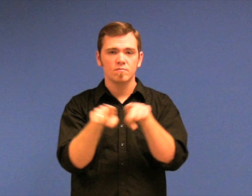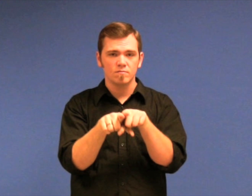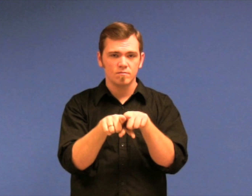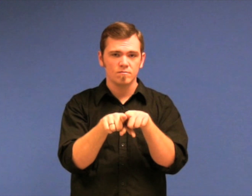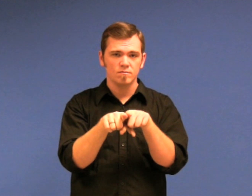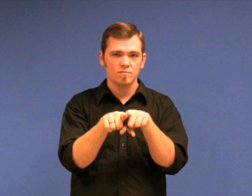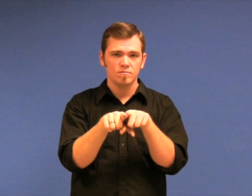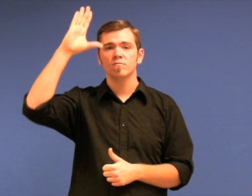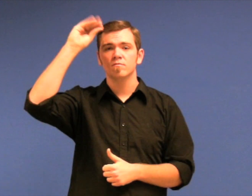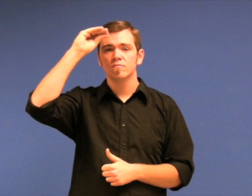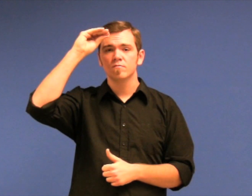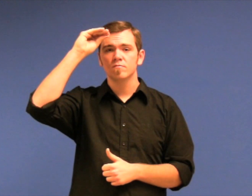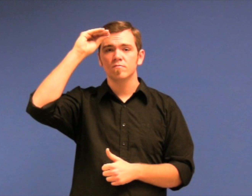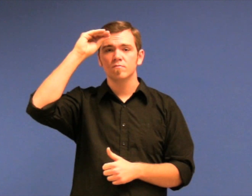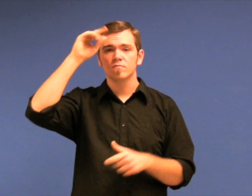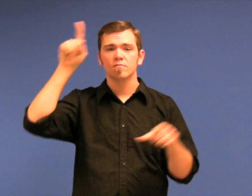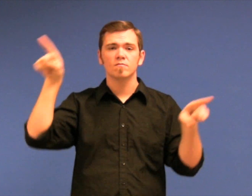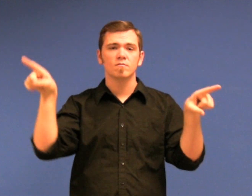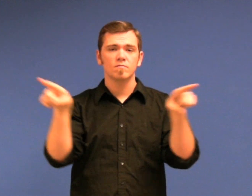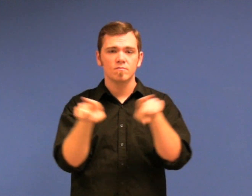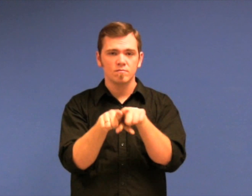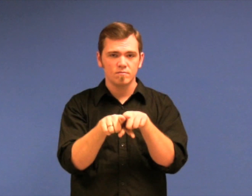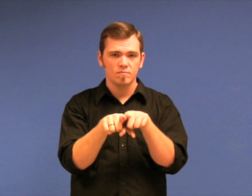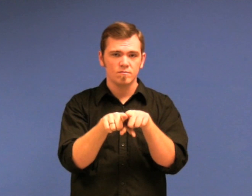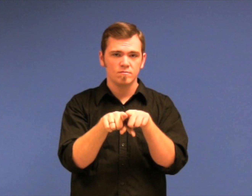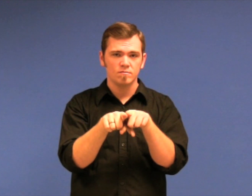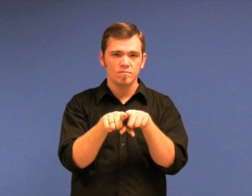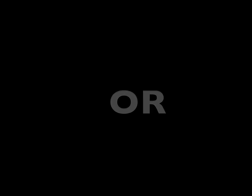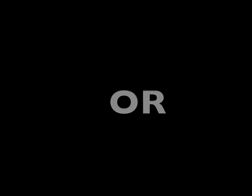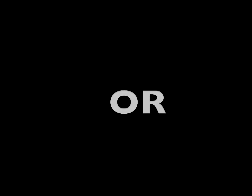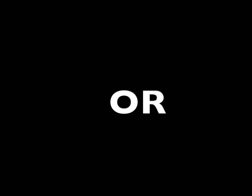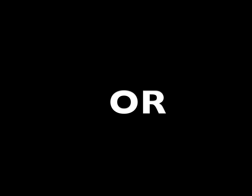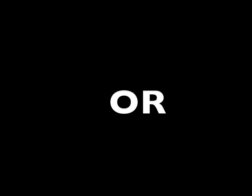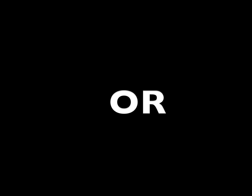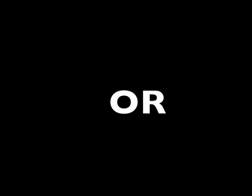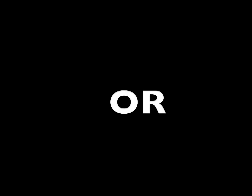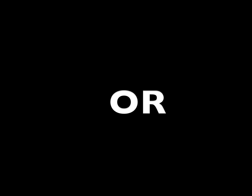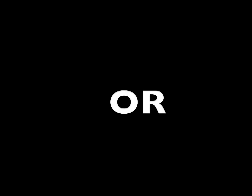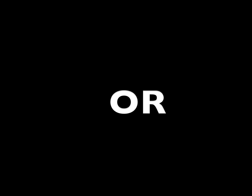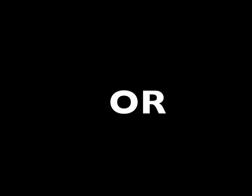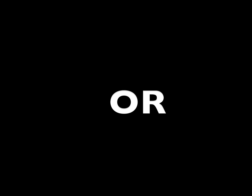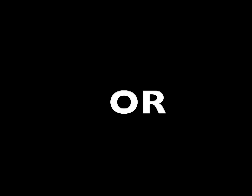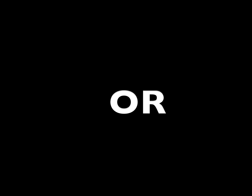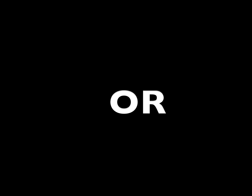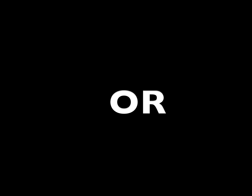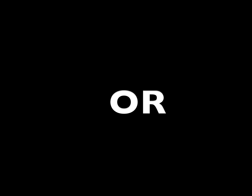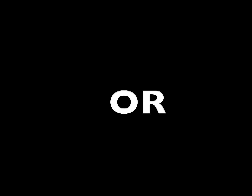same. So it's boy with the same attached to it. Or